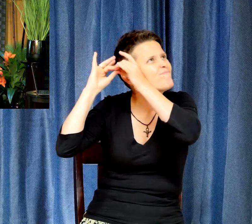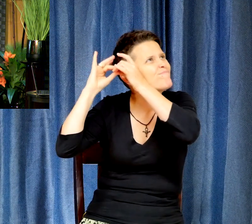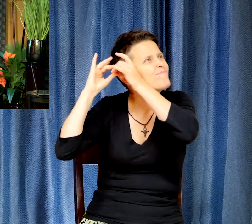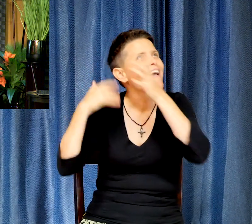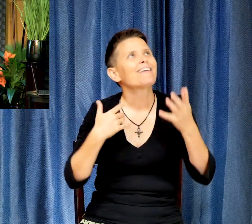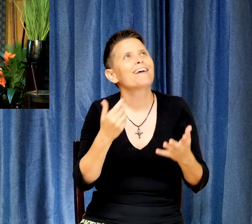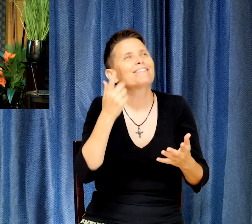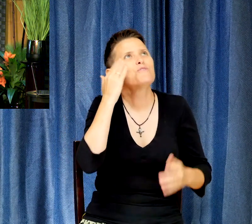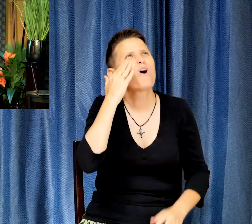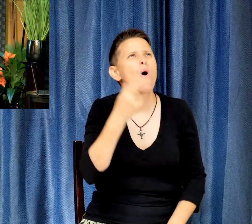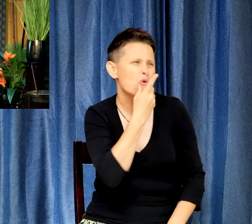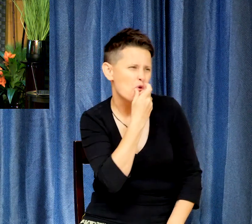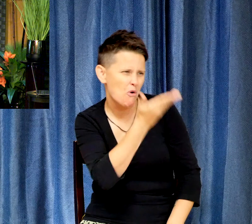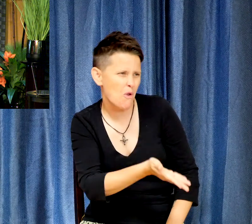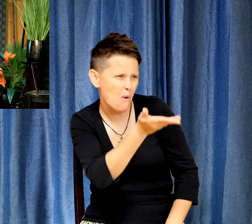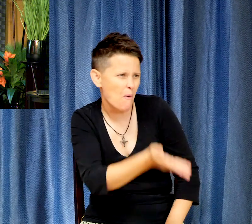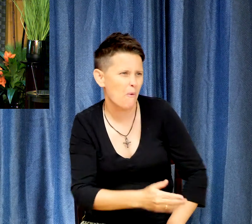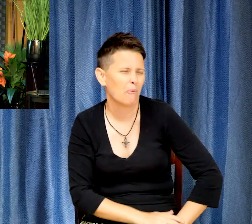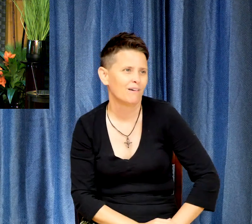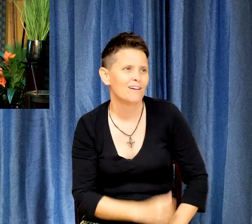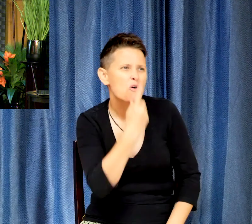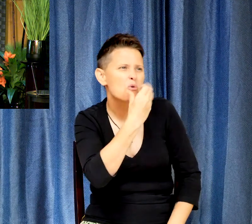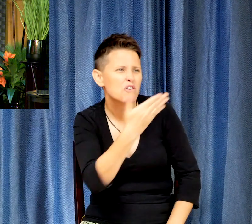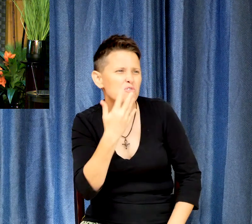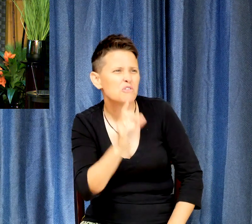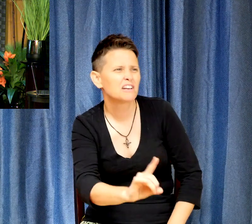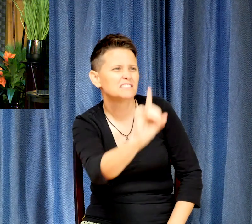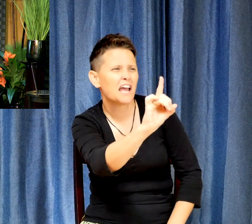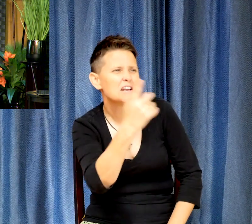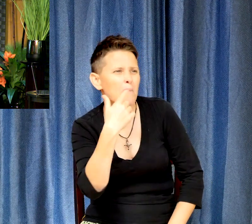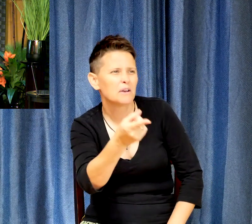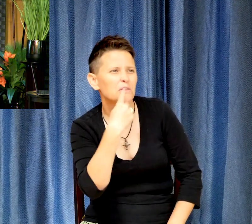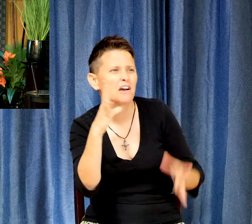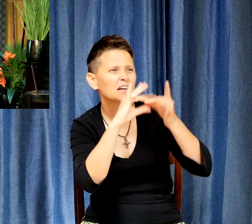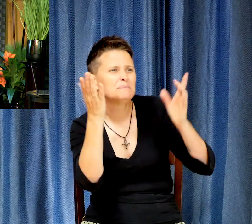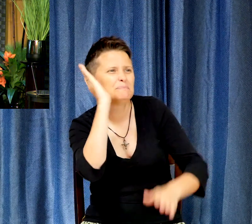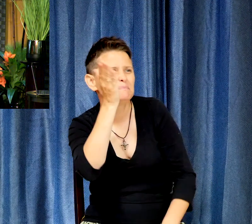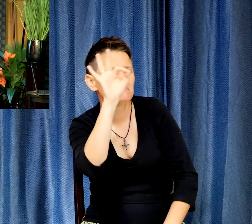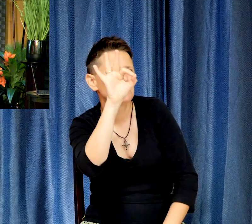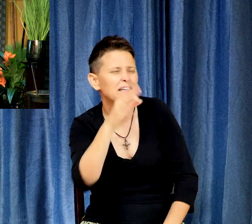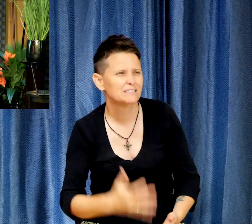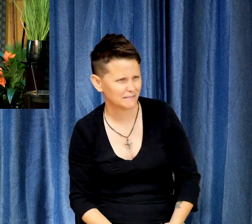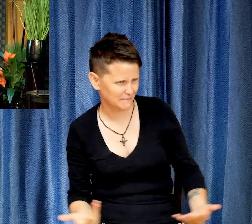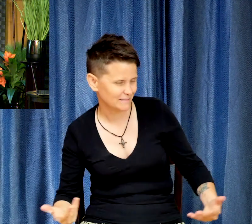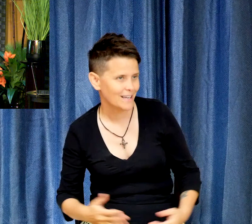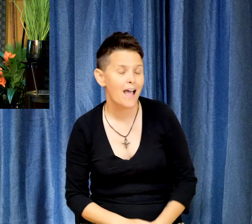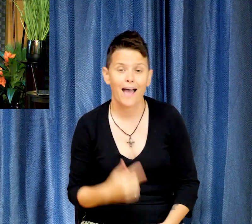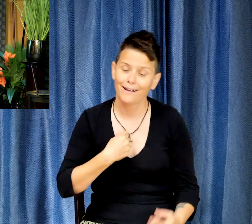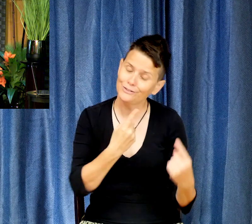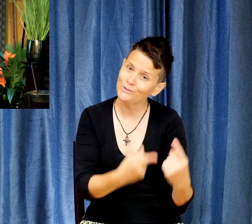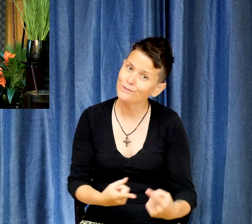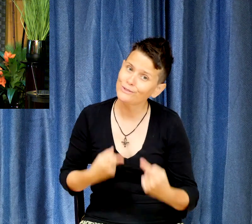little voice of like, who are you? Right. Who are you to stand up and talk about this? And I struggled with this talk. The talks that I've